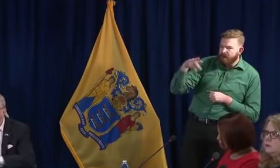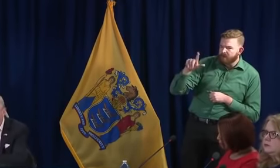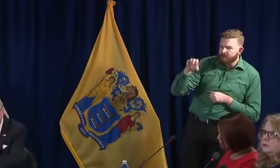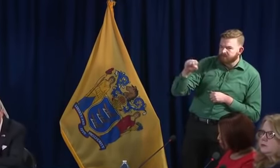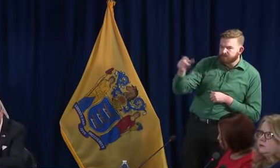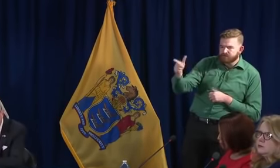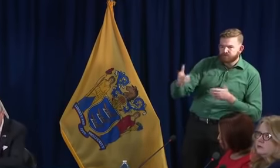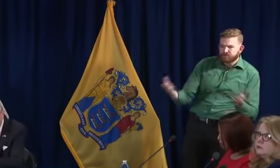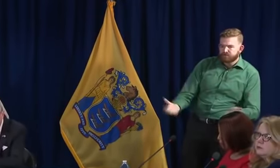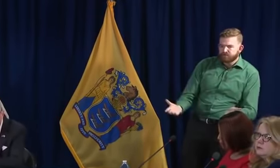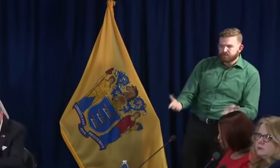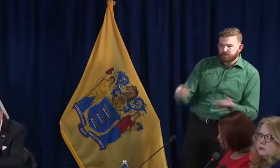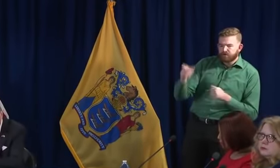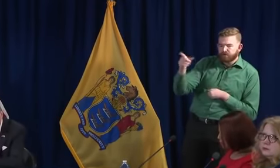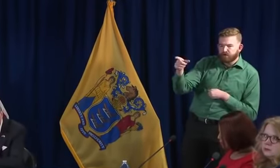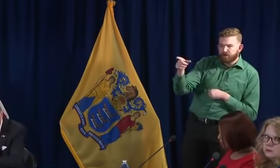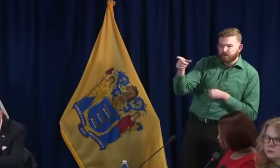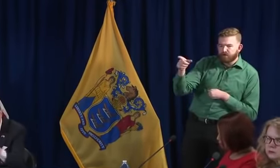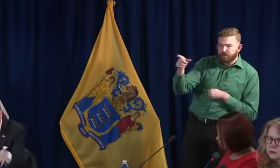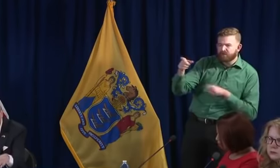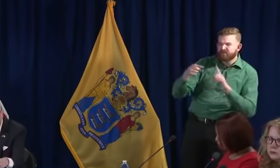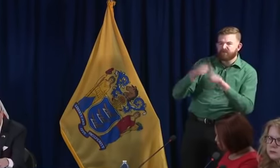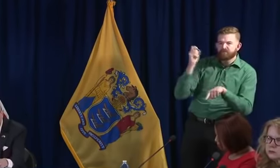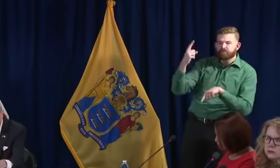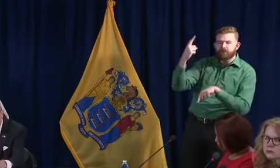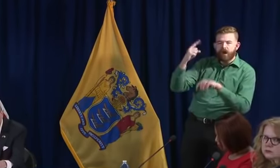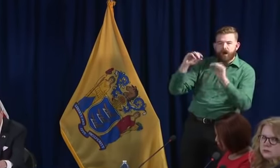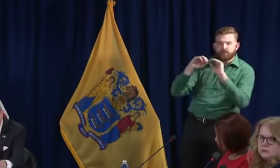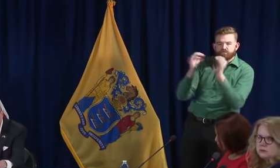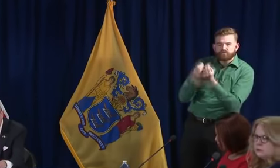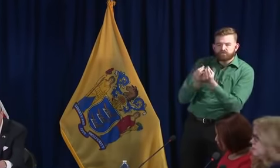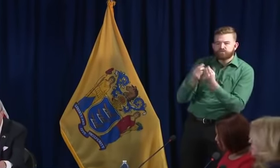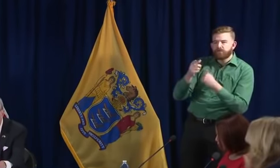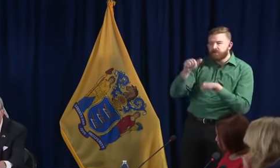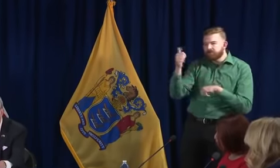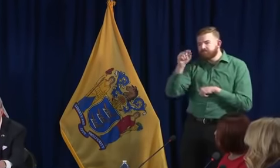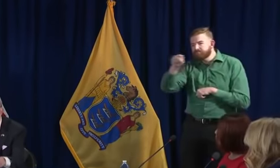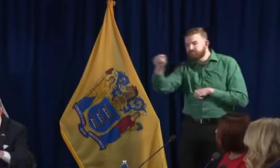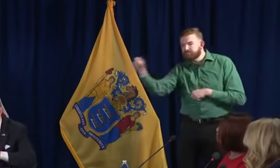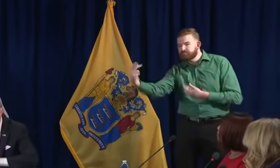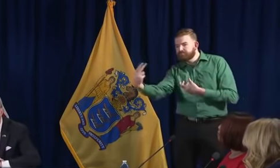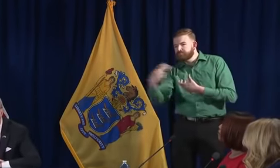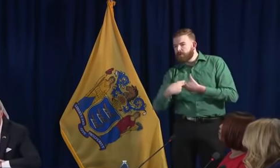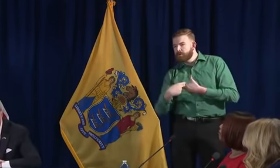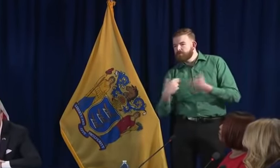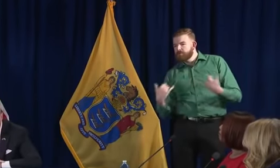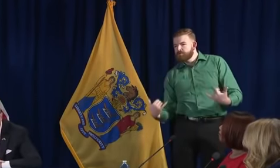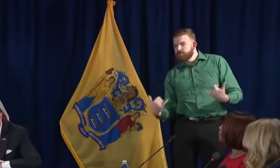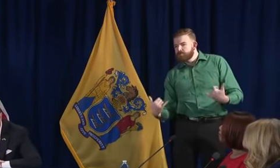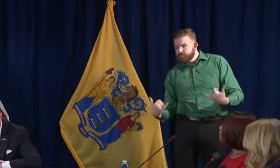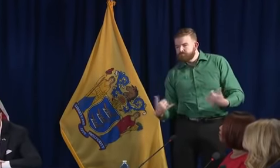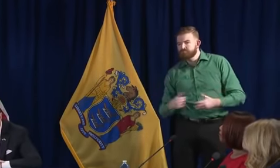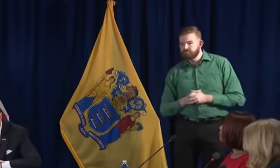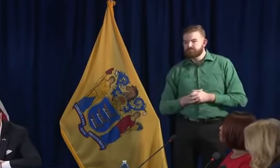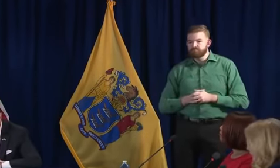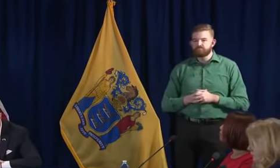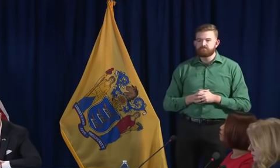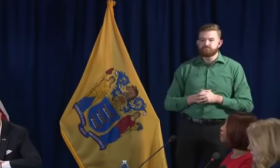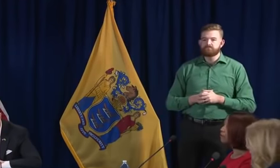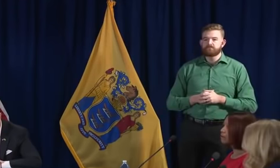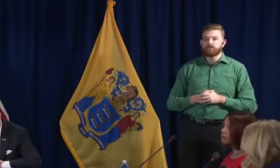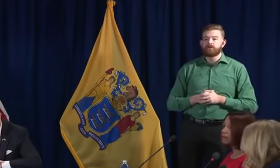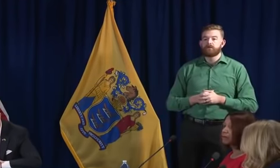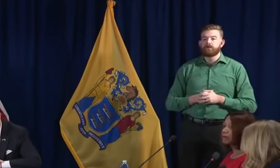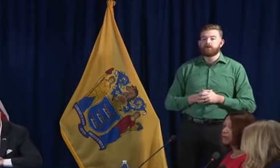Dan Kelly, among others, are with us today. We received 162 new positive